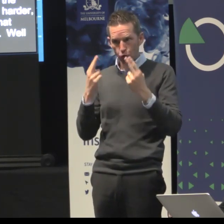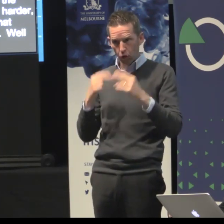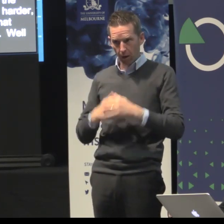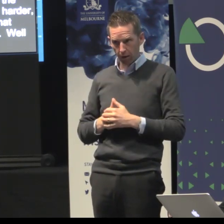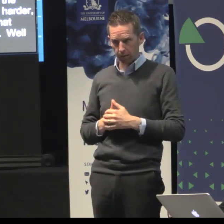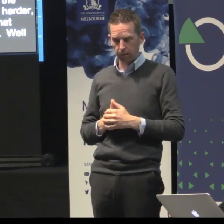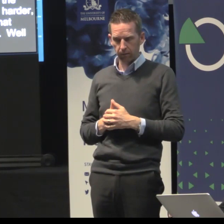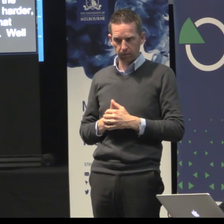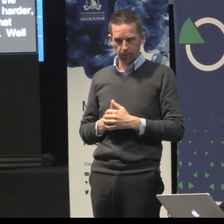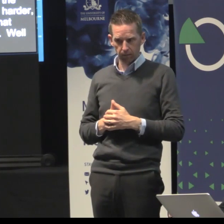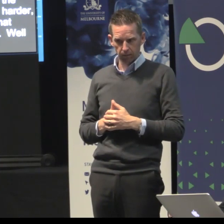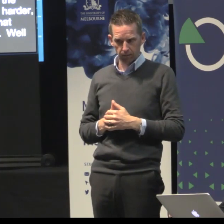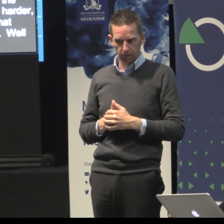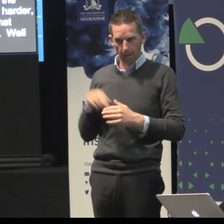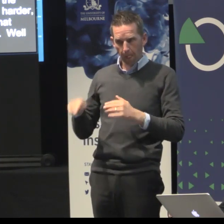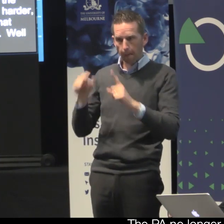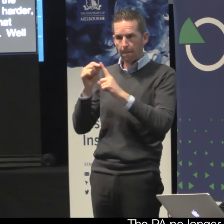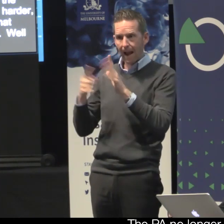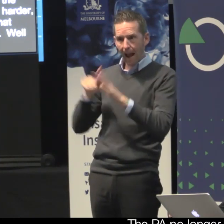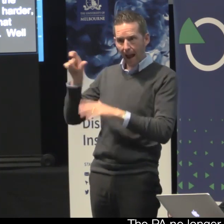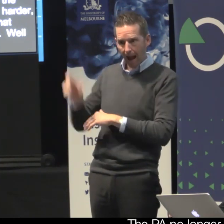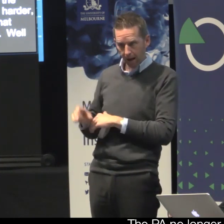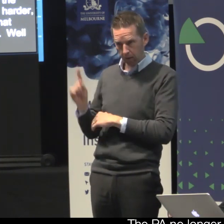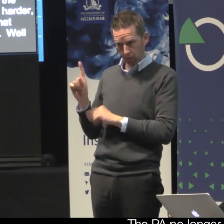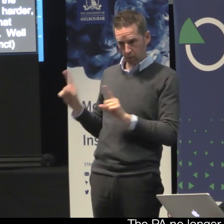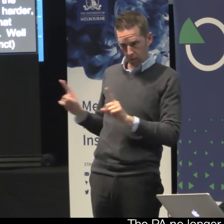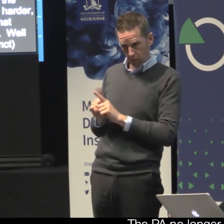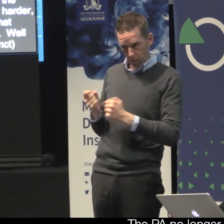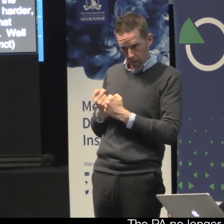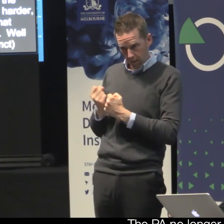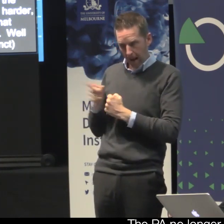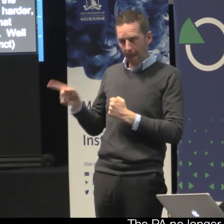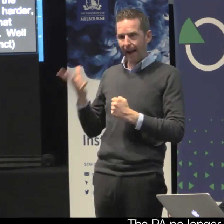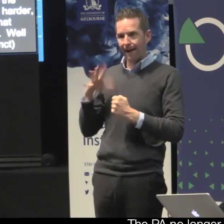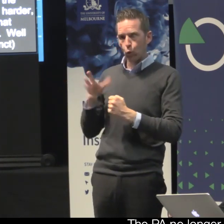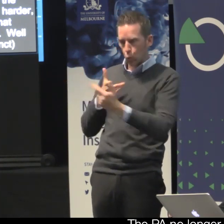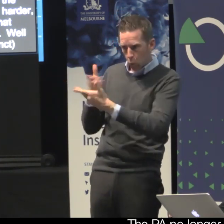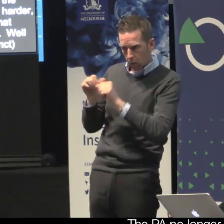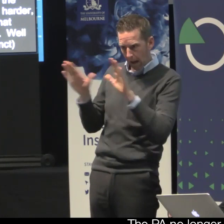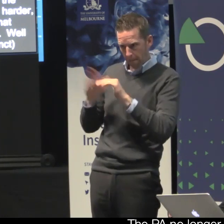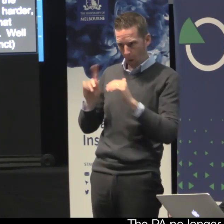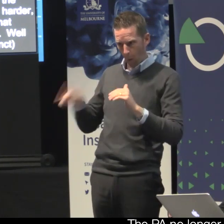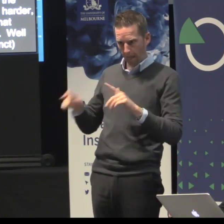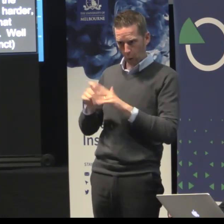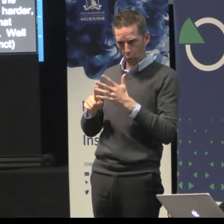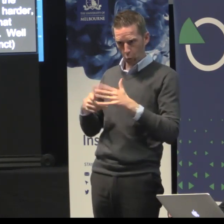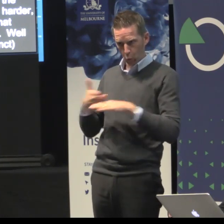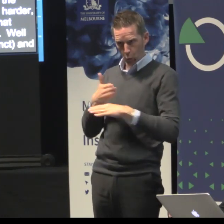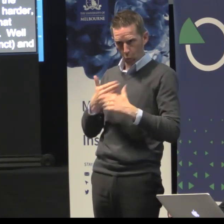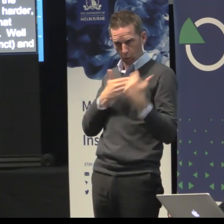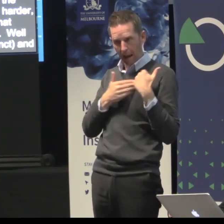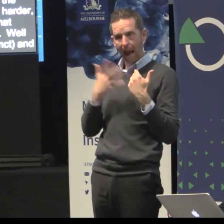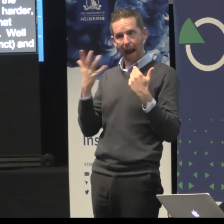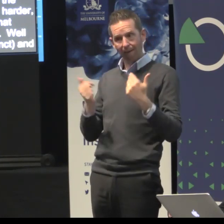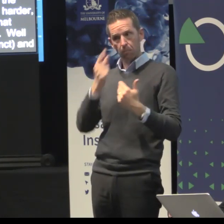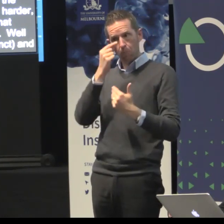yourself. The PA no longer needs to think about what they're doing, and there is an